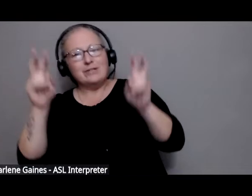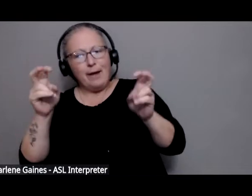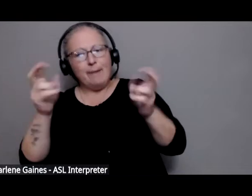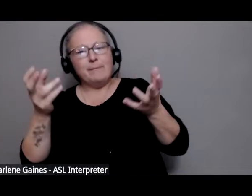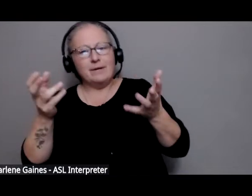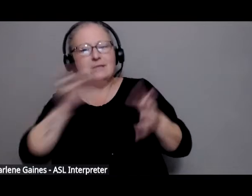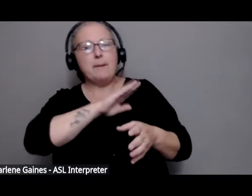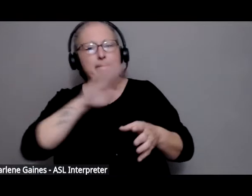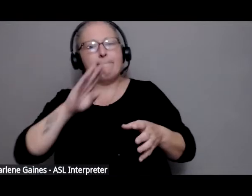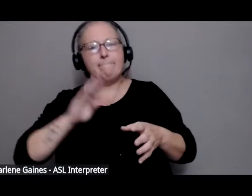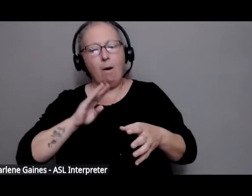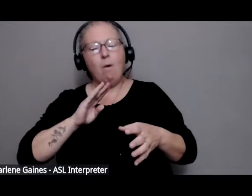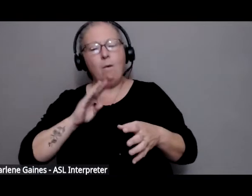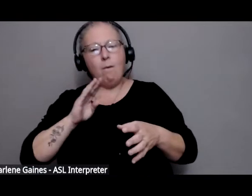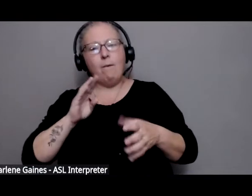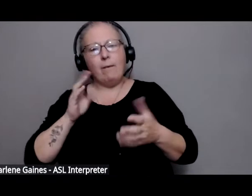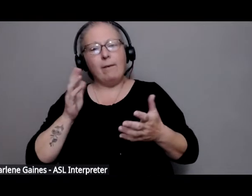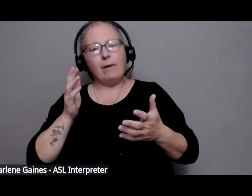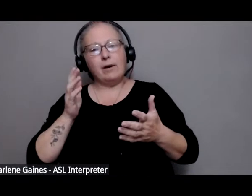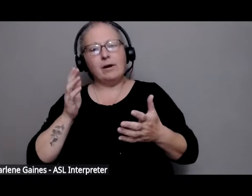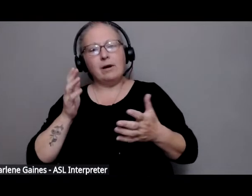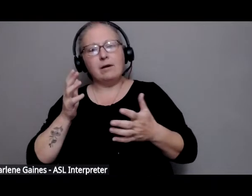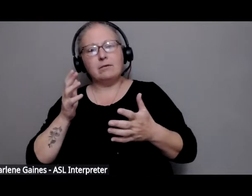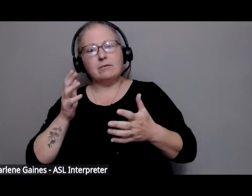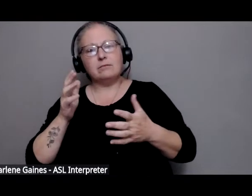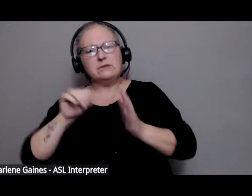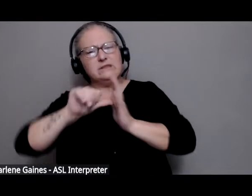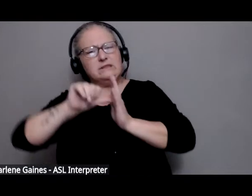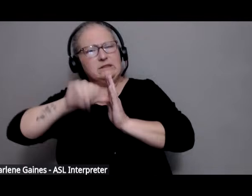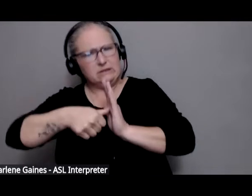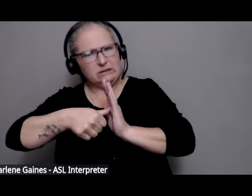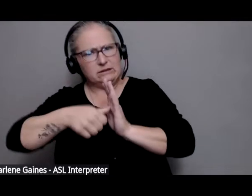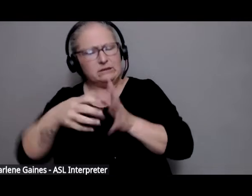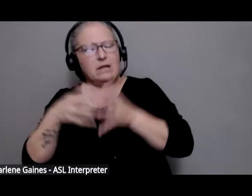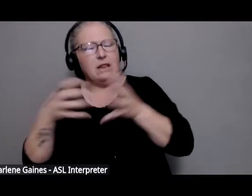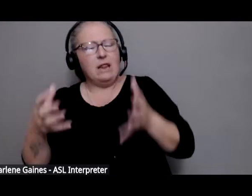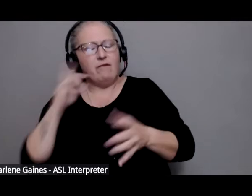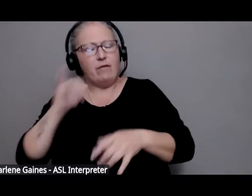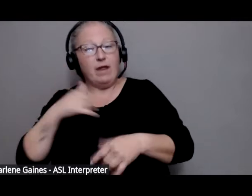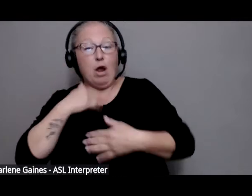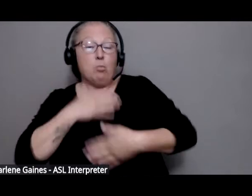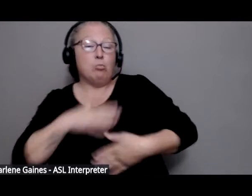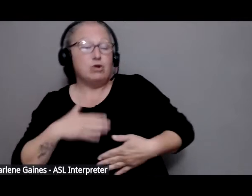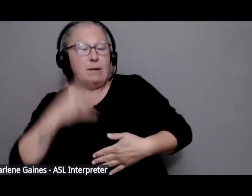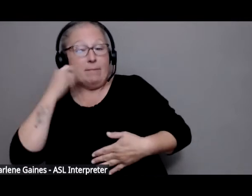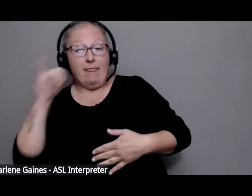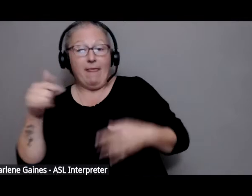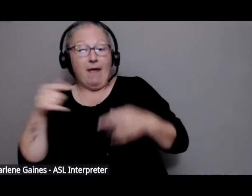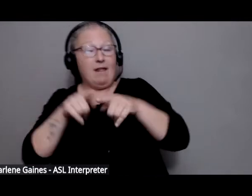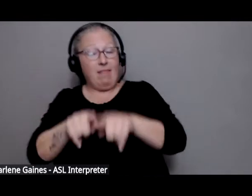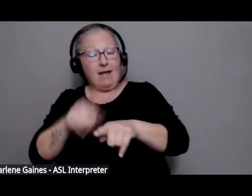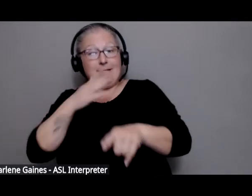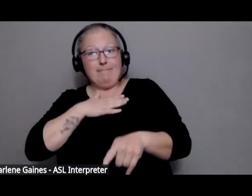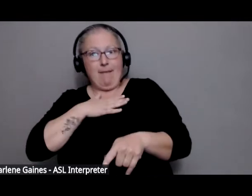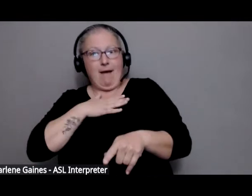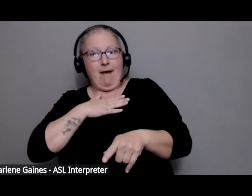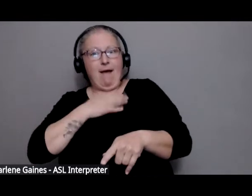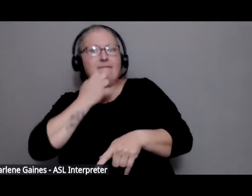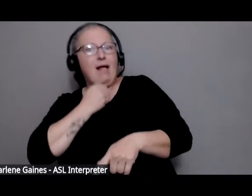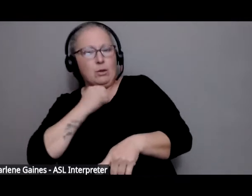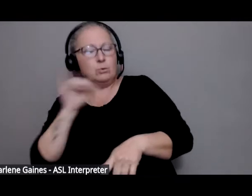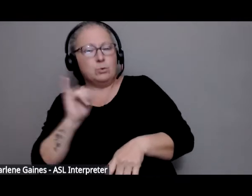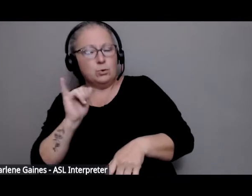the board has placed quite a bit of emphasis on, and I appreciate it because it aligns with my own values as well. And that's our